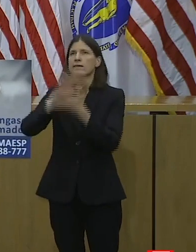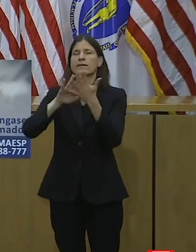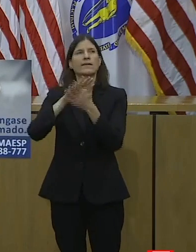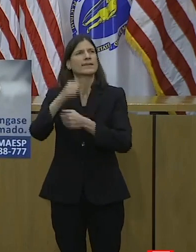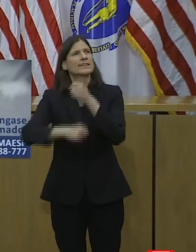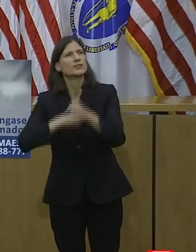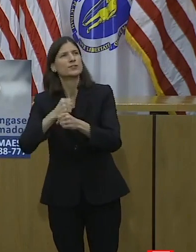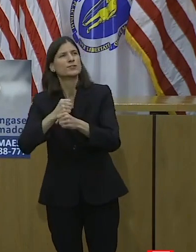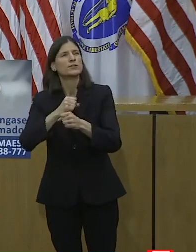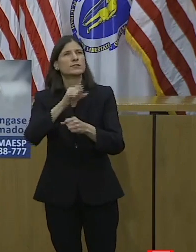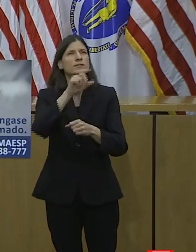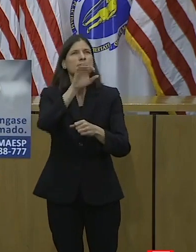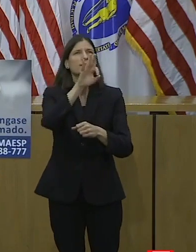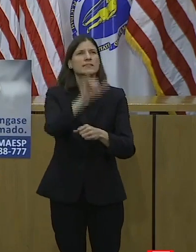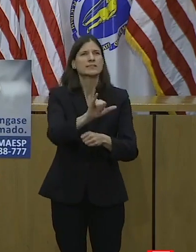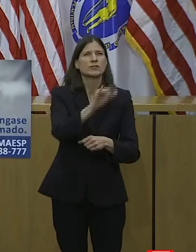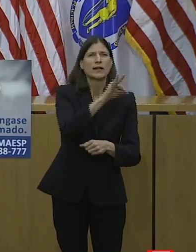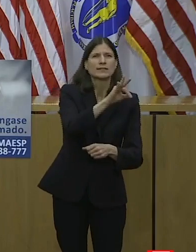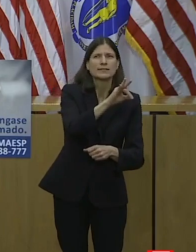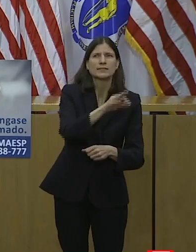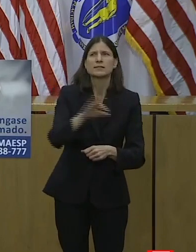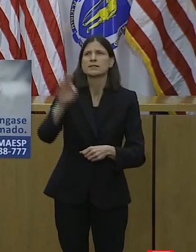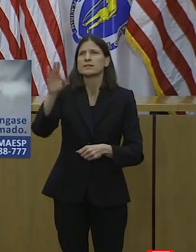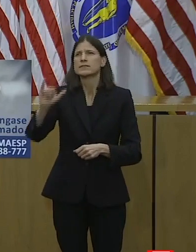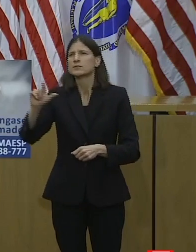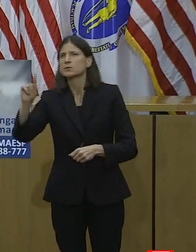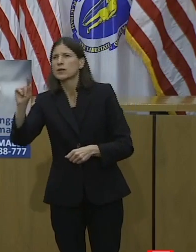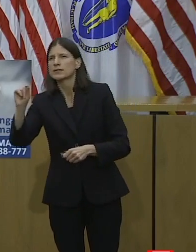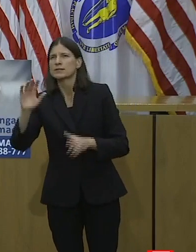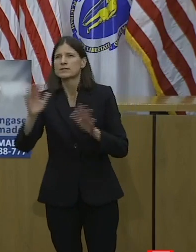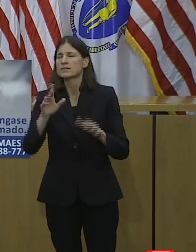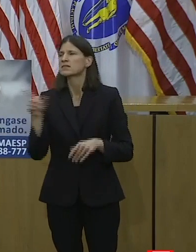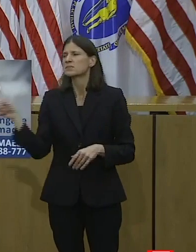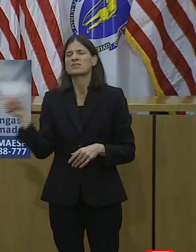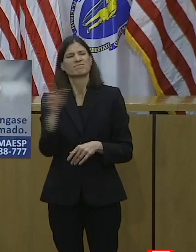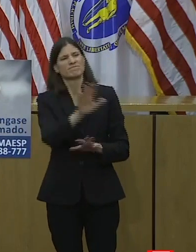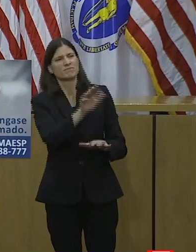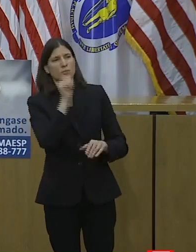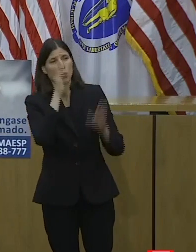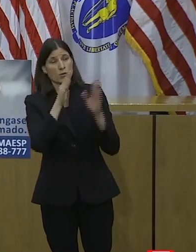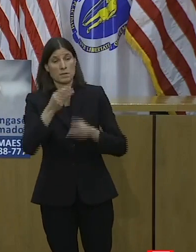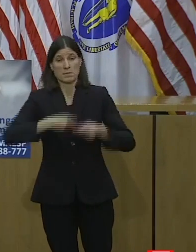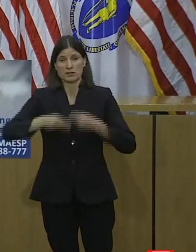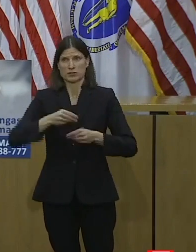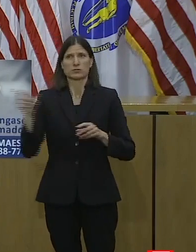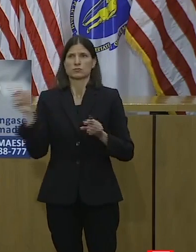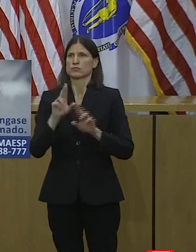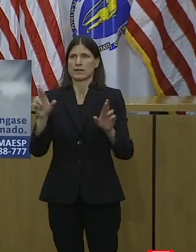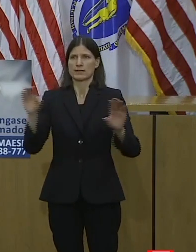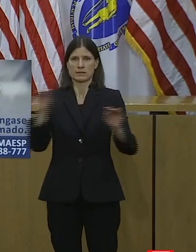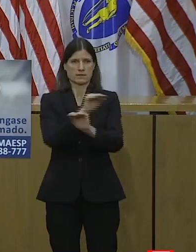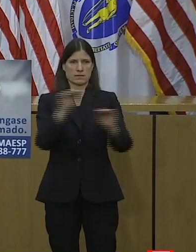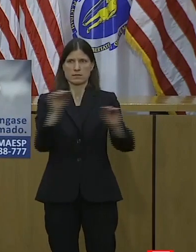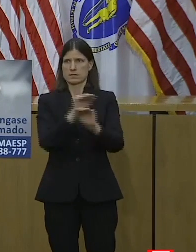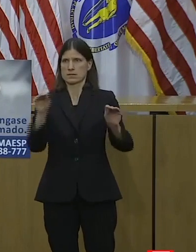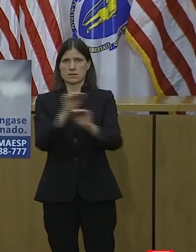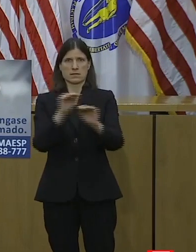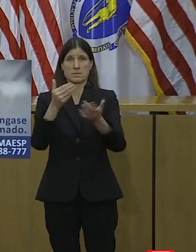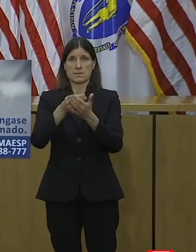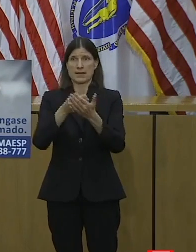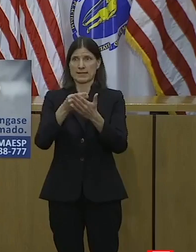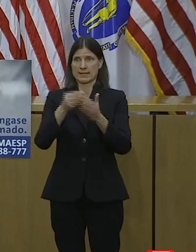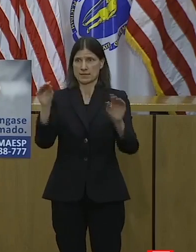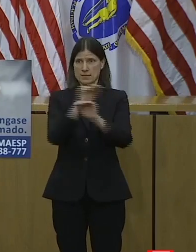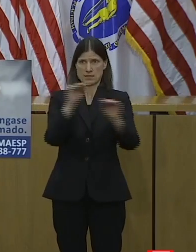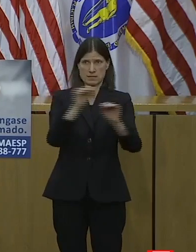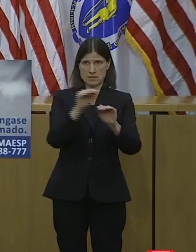of stabilize healthcare, nursing homes, PCAs, home health agencies, and the like, through primarily rate increases.